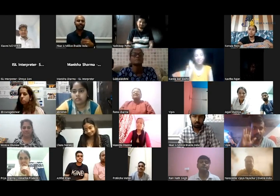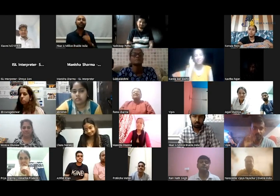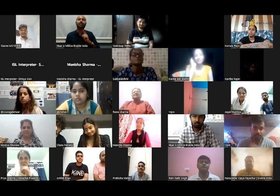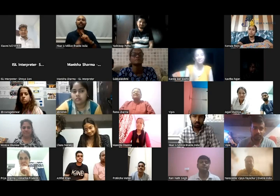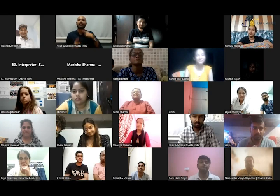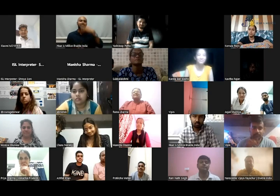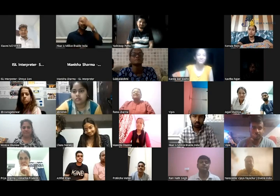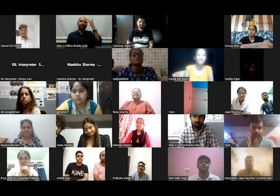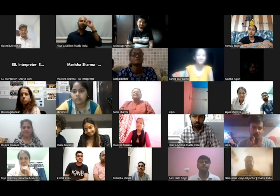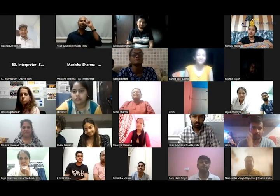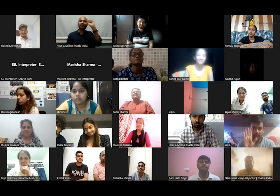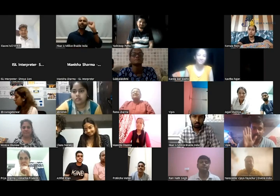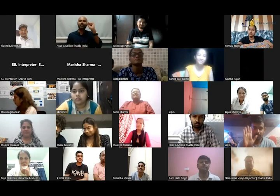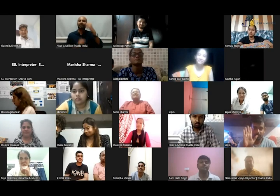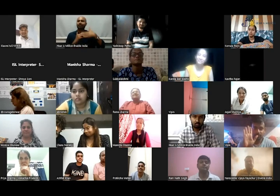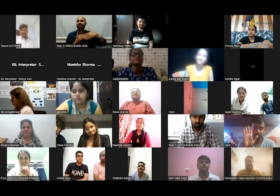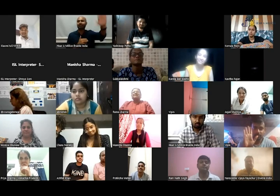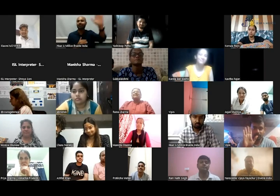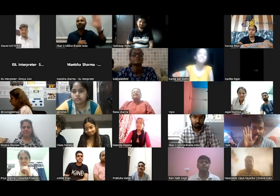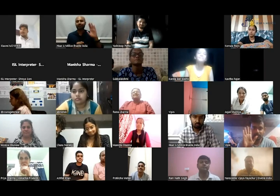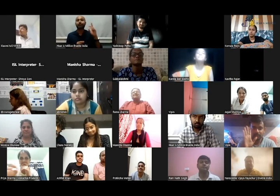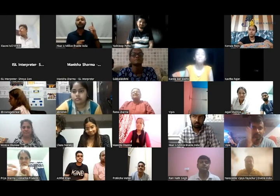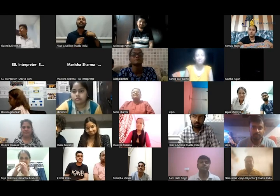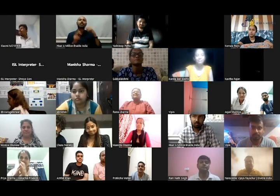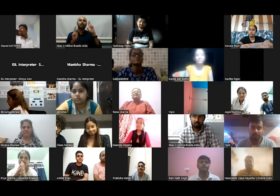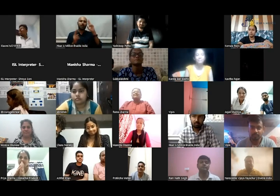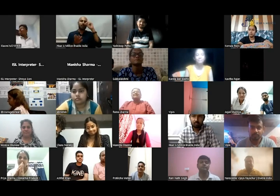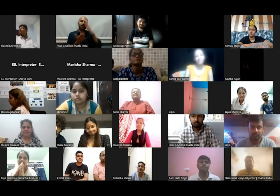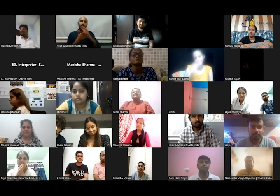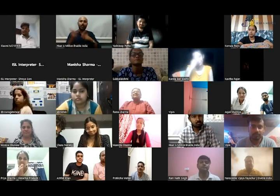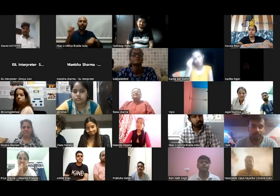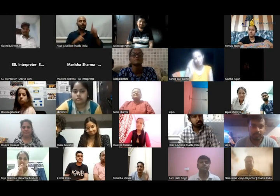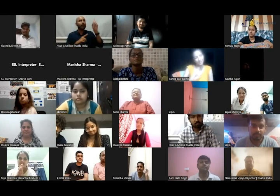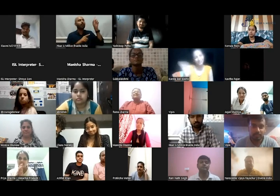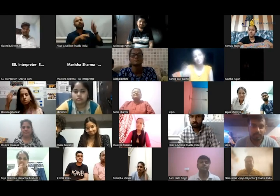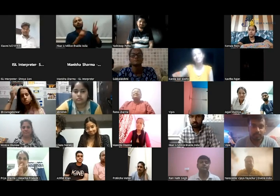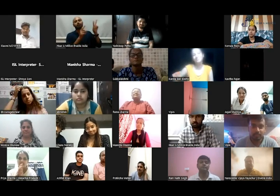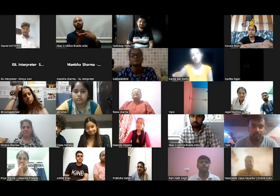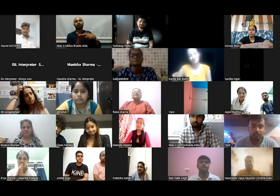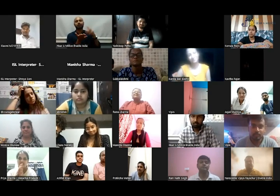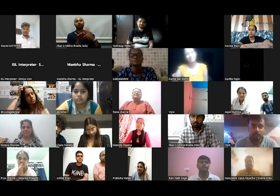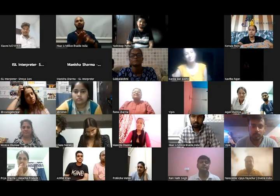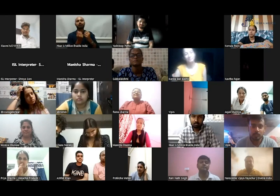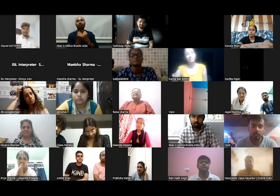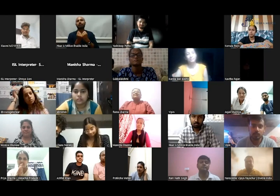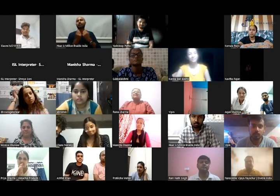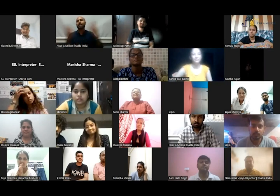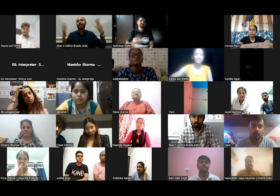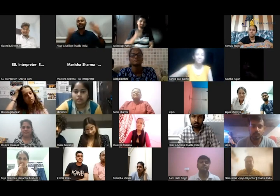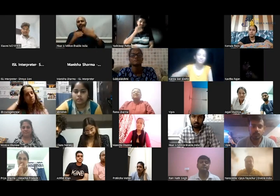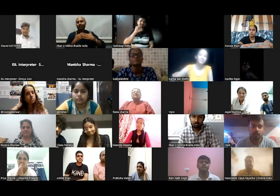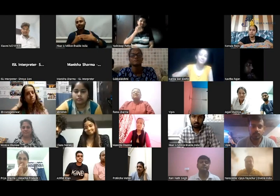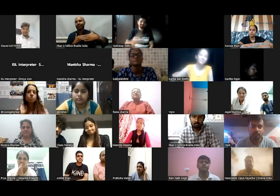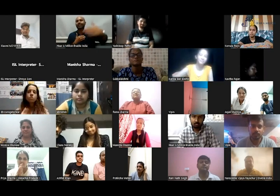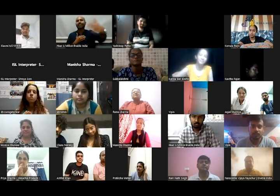But yes, it's truly heartbreaking. But we will remember her forever.